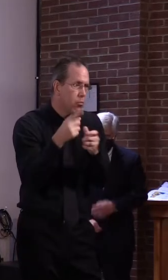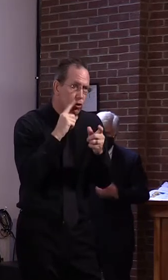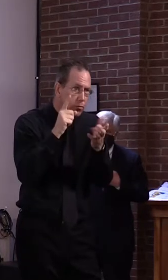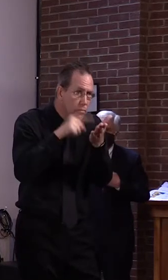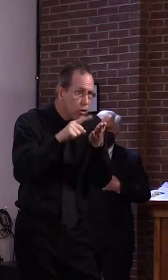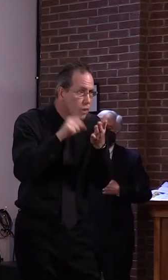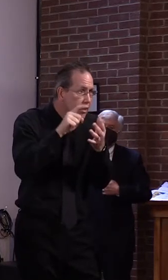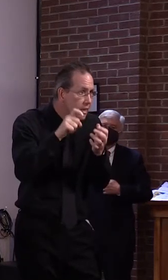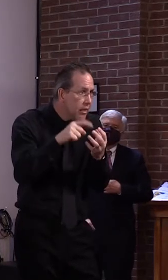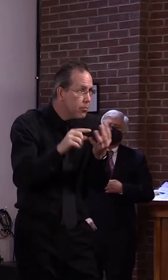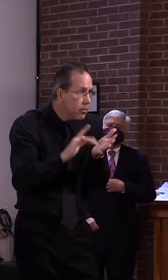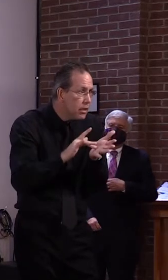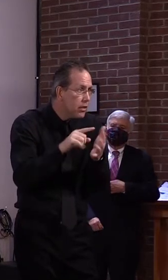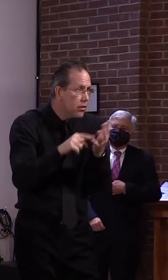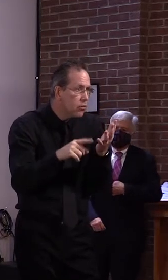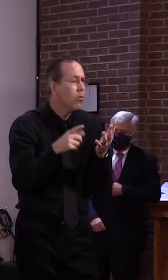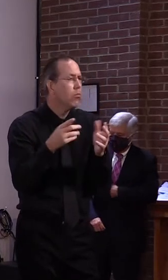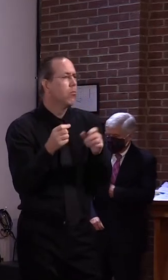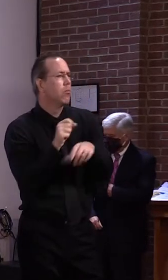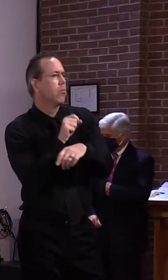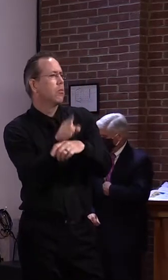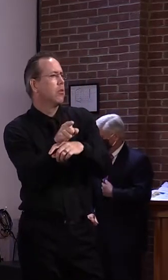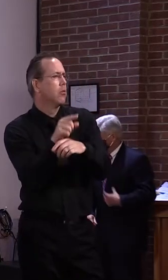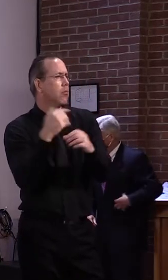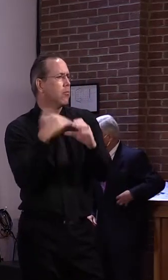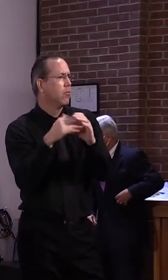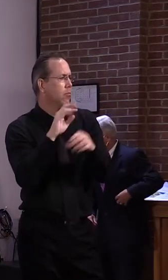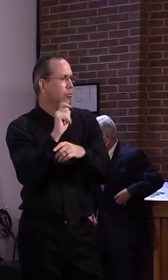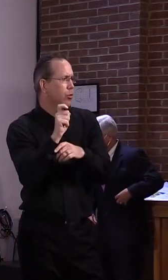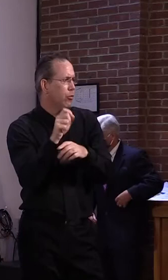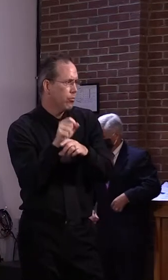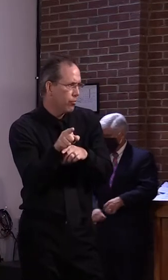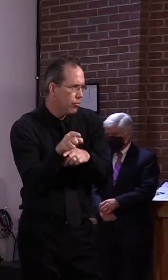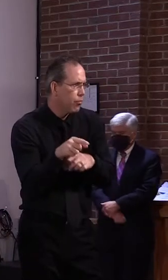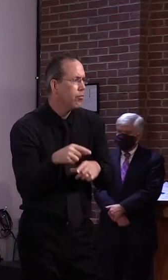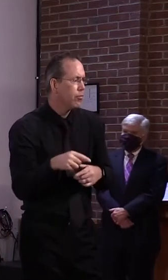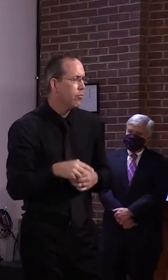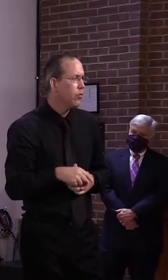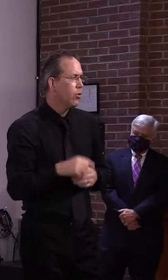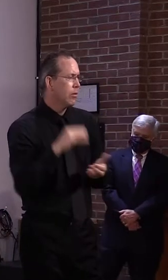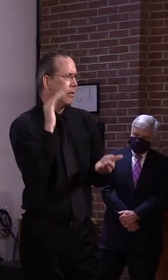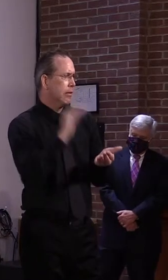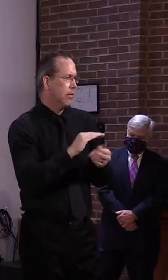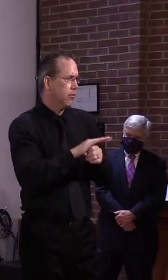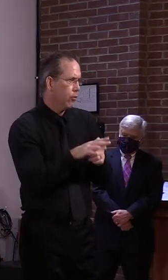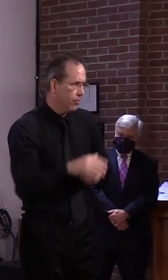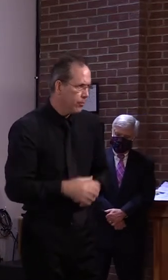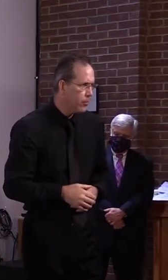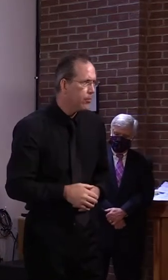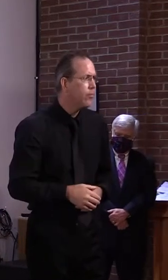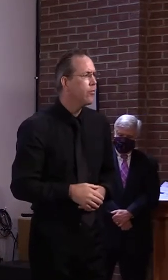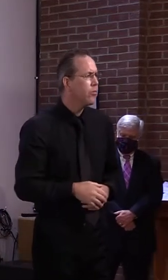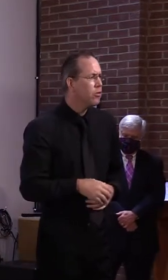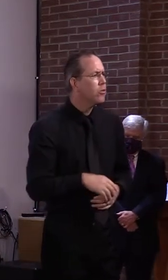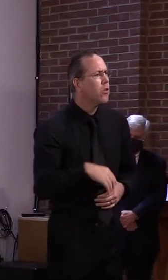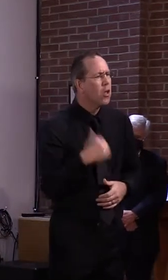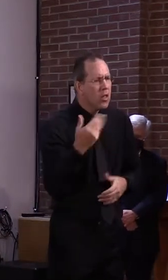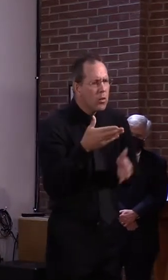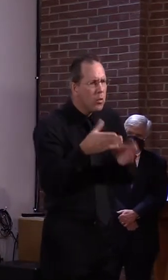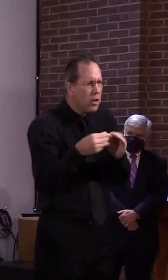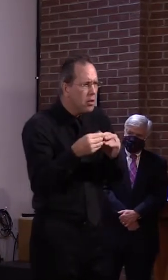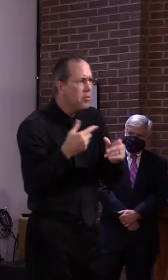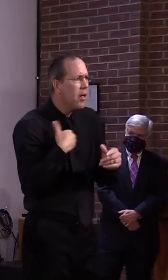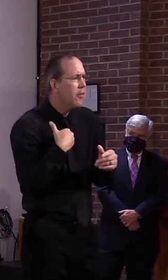And there's numerous other initiatives that we've undertaken because our alcohol and drug